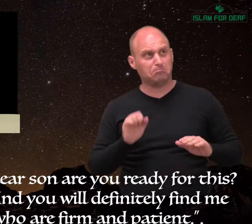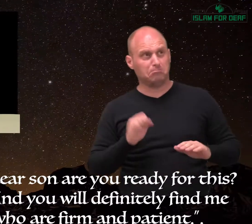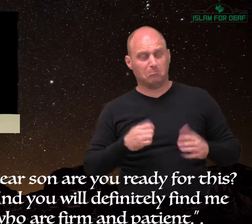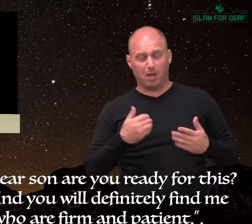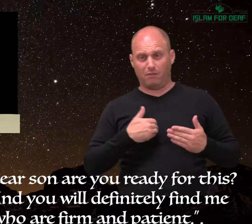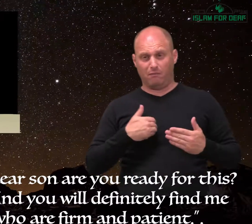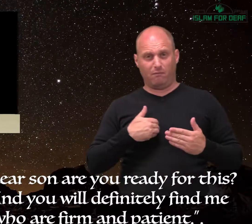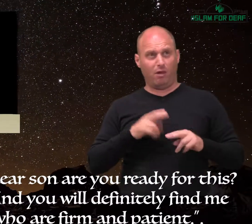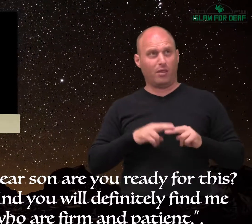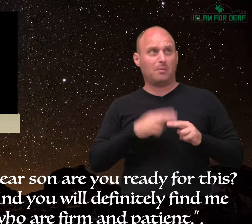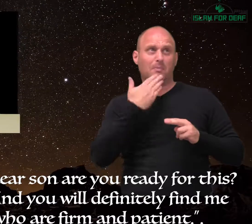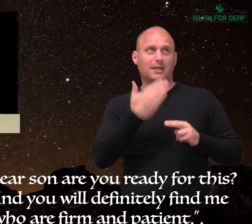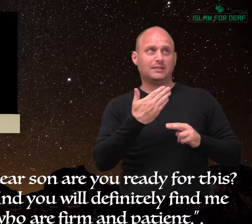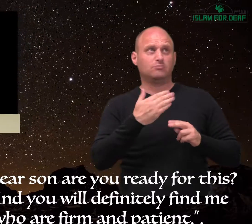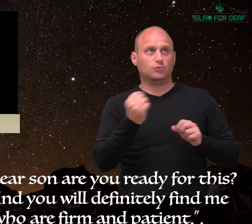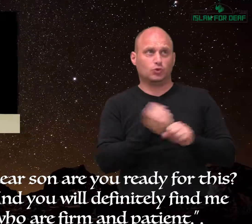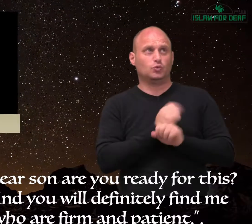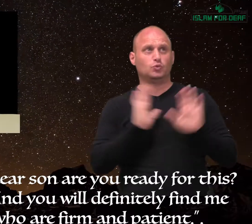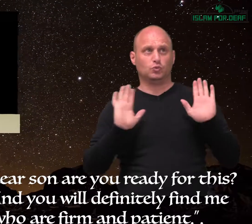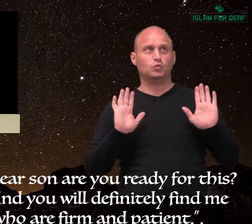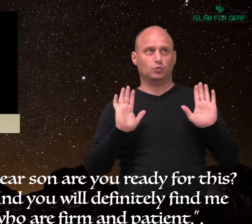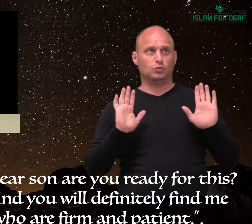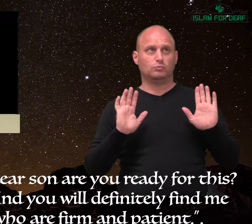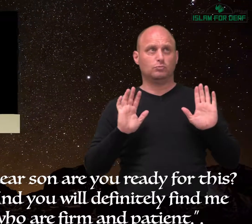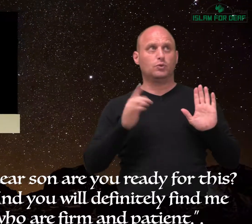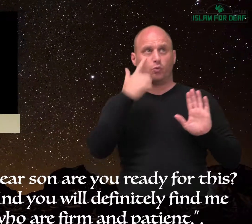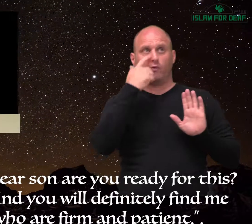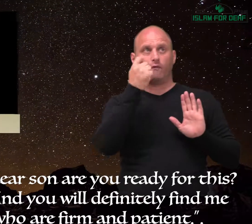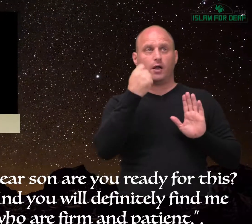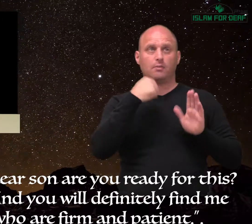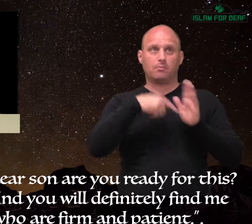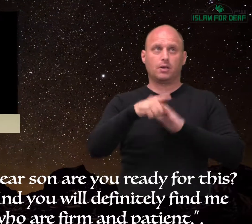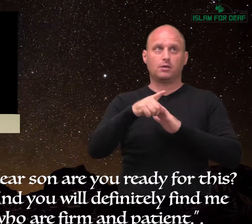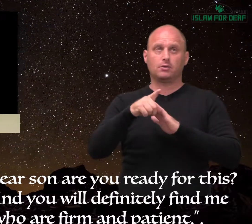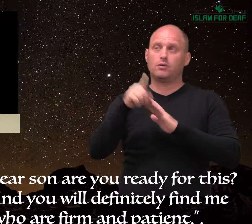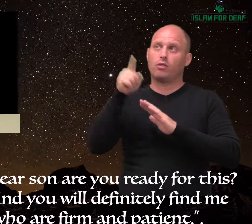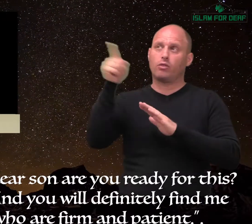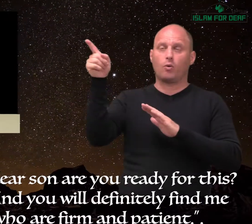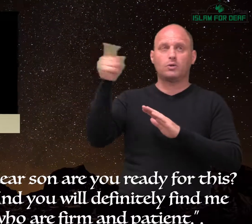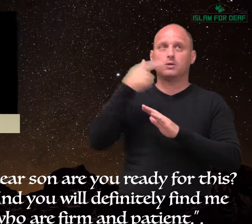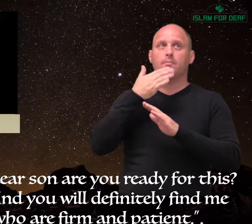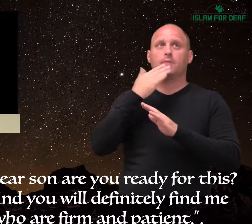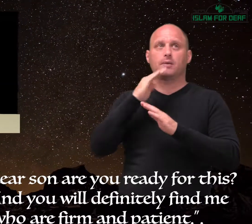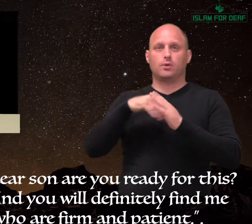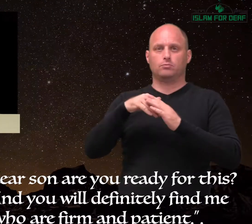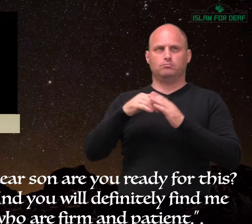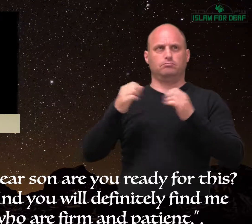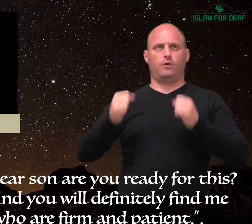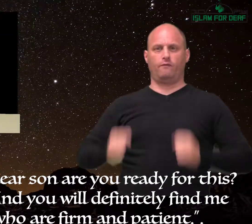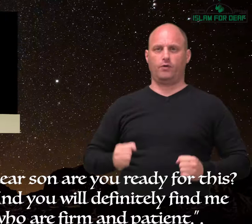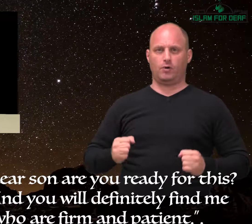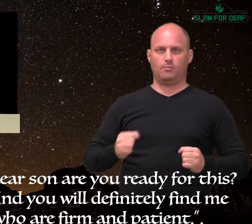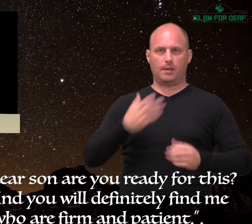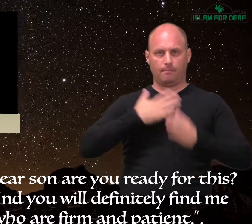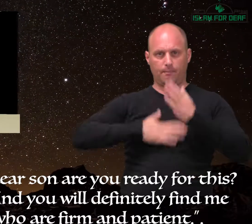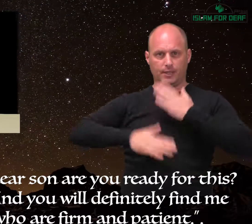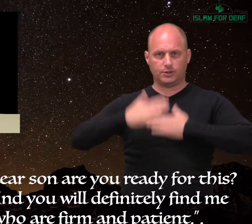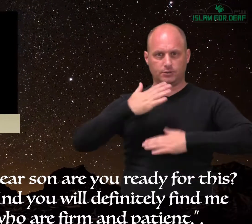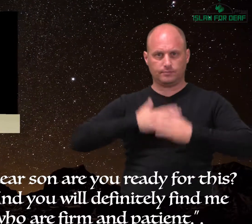do it and you will definitely find me amongst those who are firm and those who are patient.